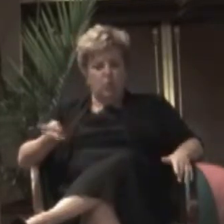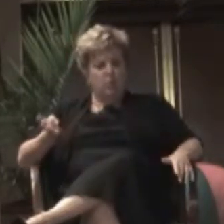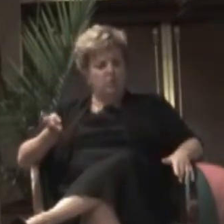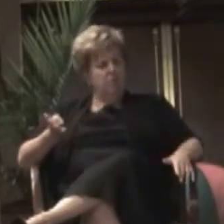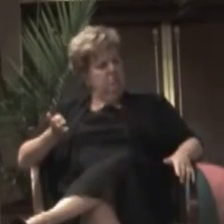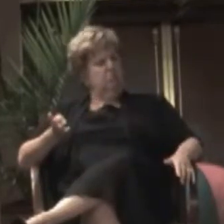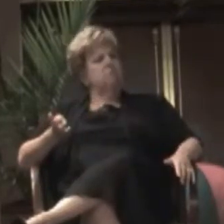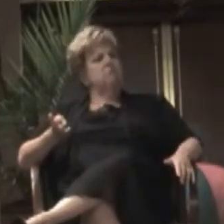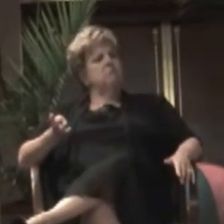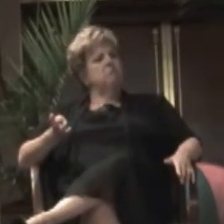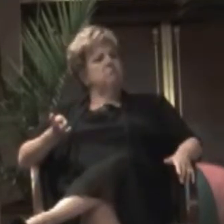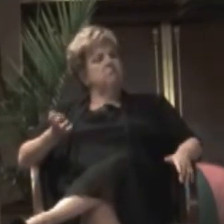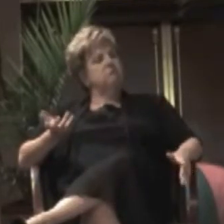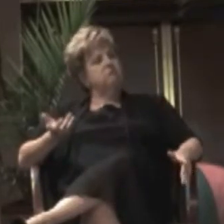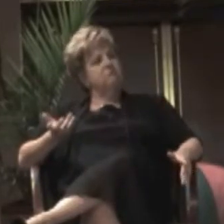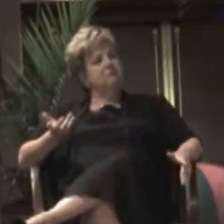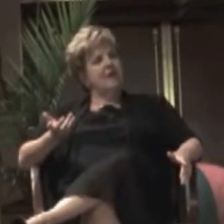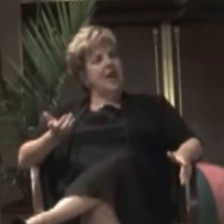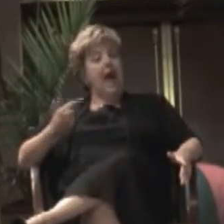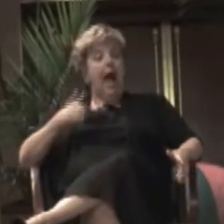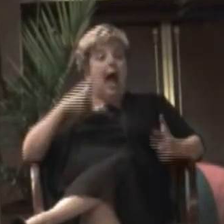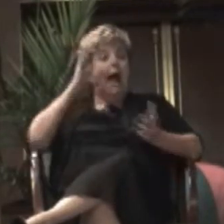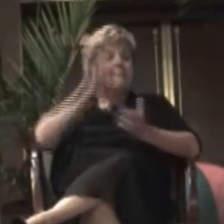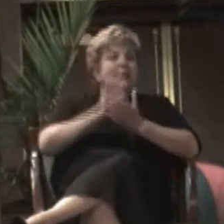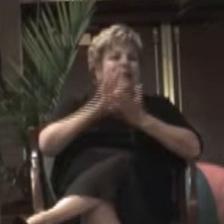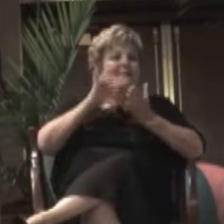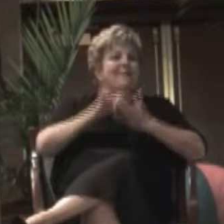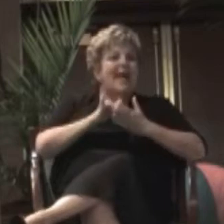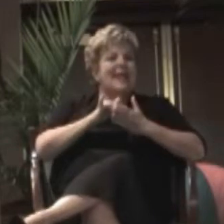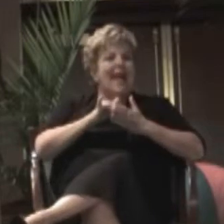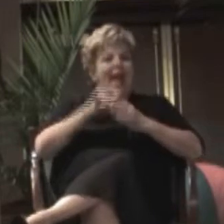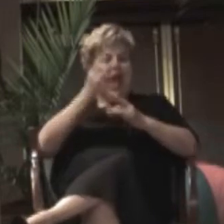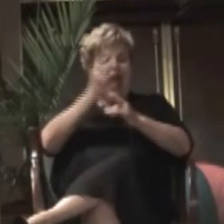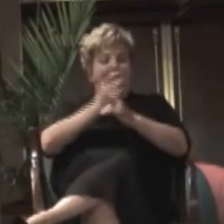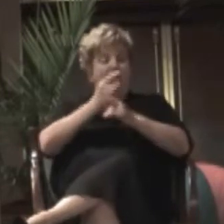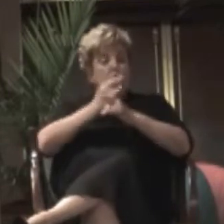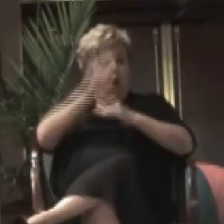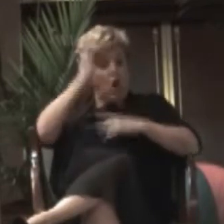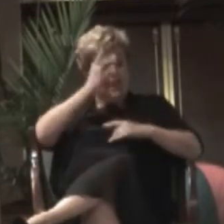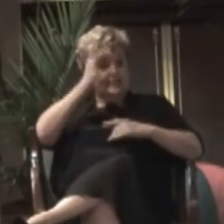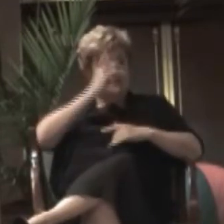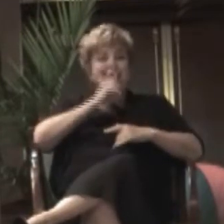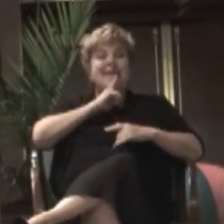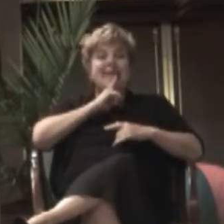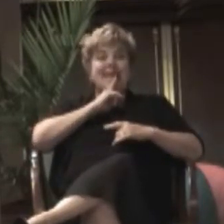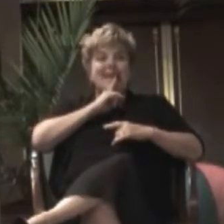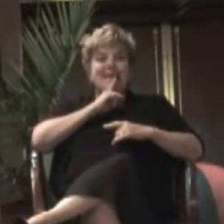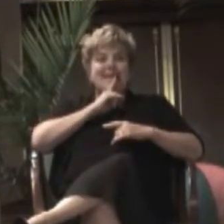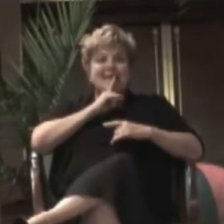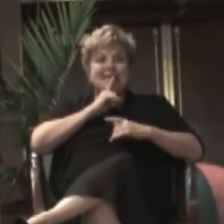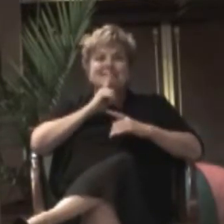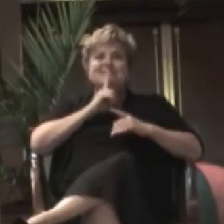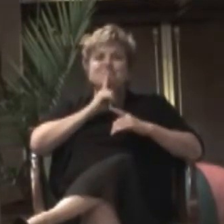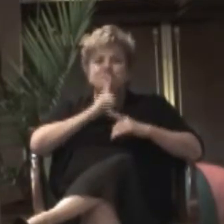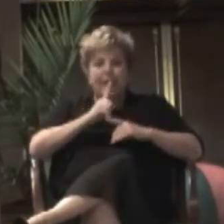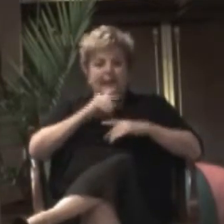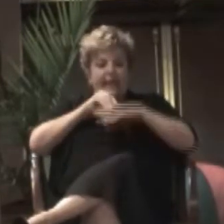I'm somebody who believes that alcoholism is a family illness. I believe that. Therefore,